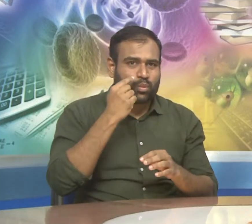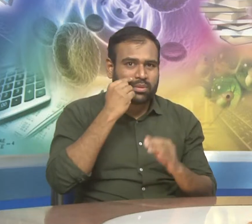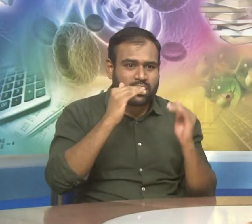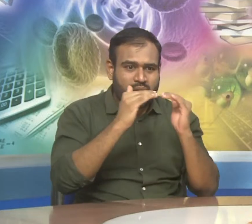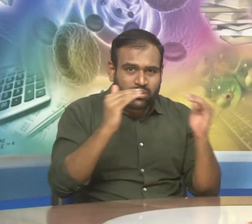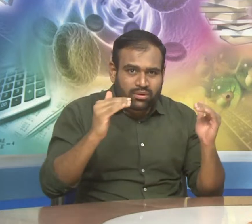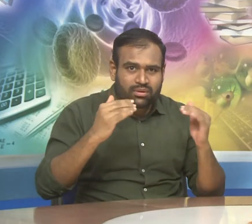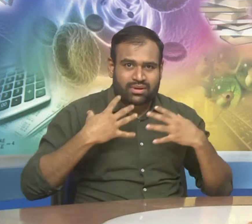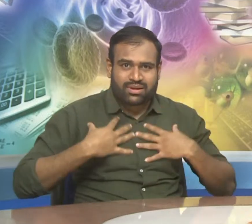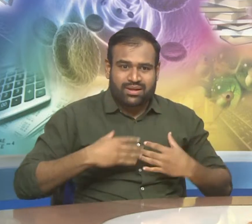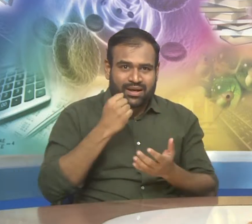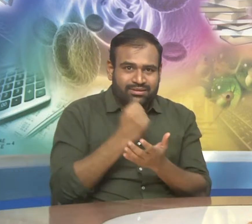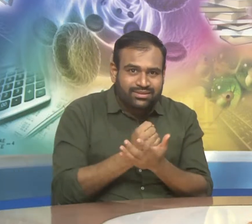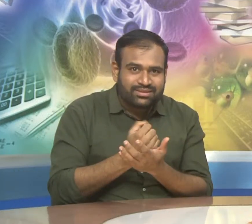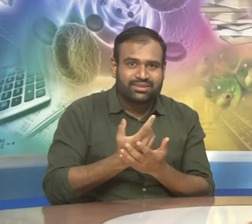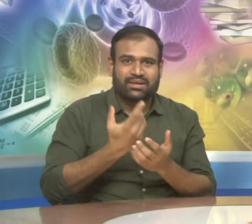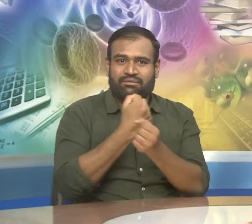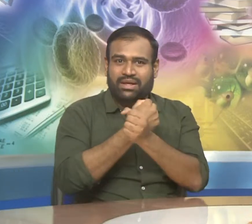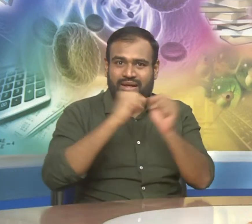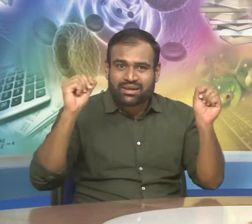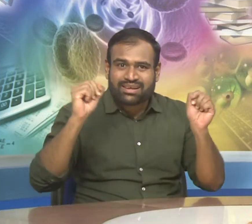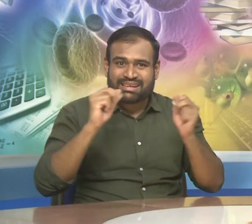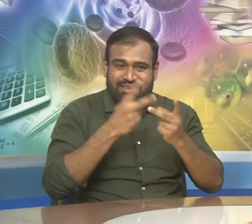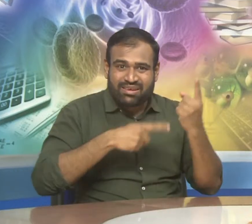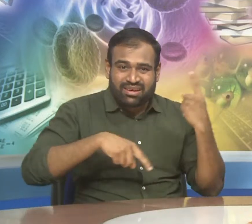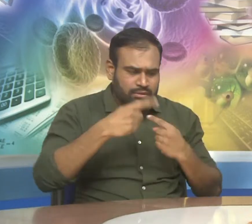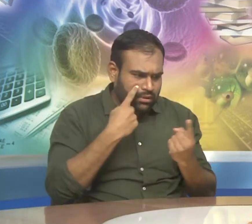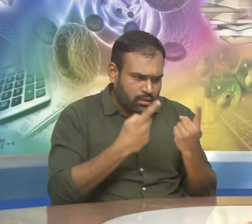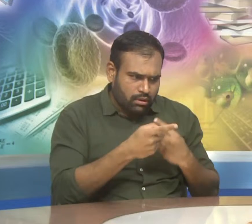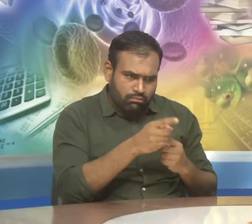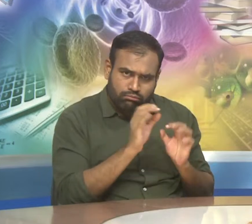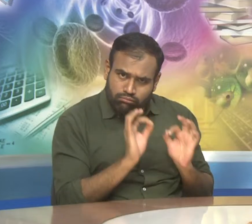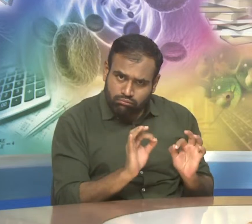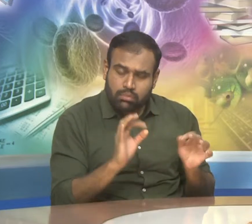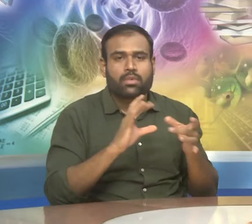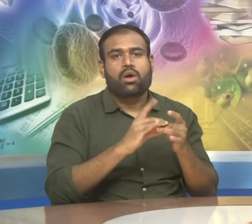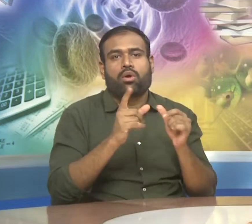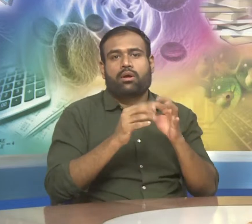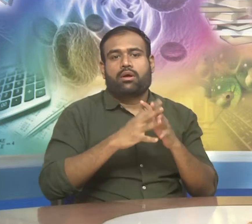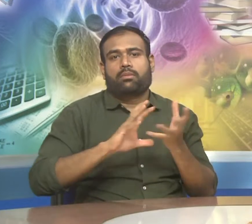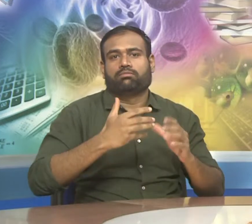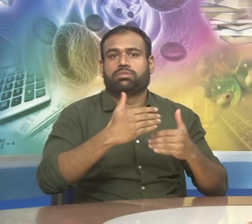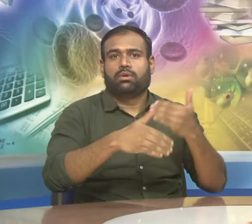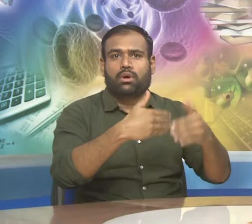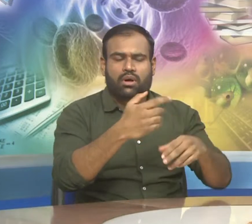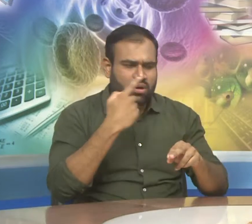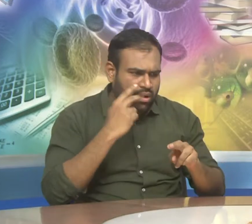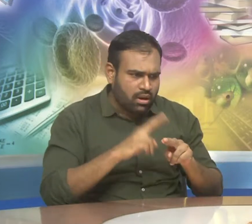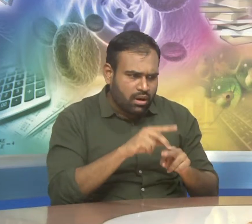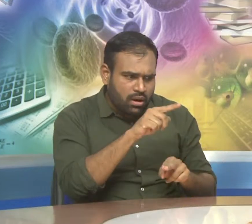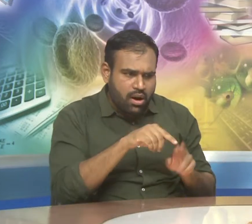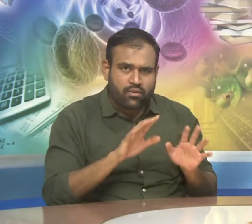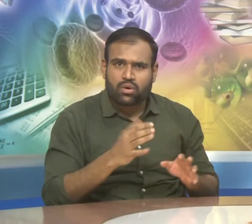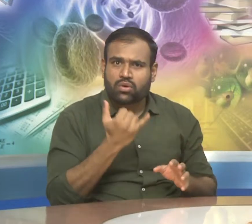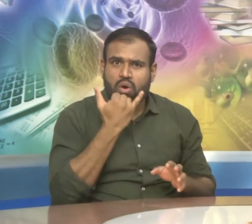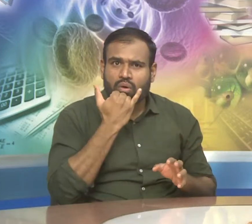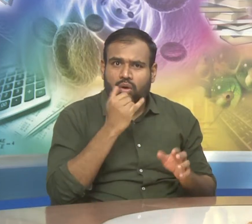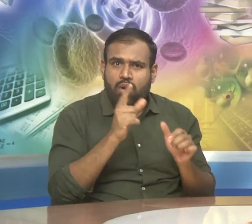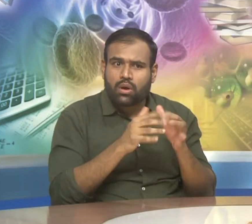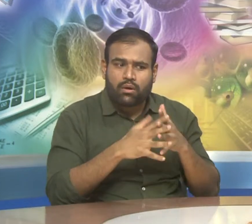been violated can seek relief directly from the Supreme Court